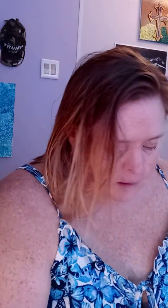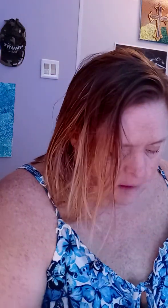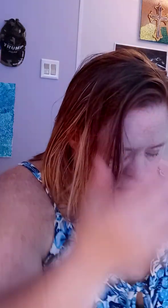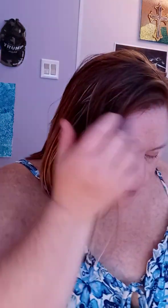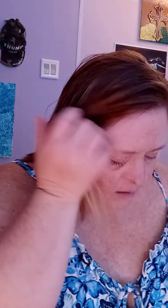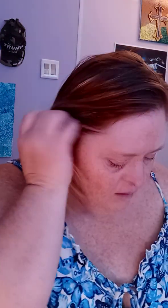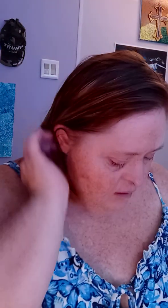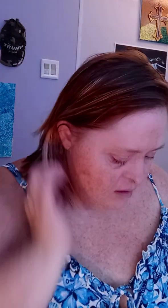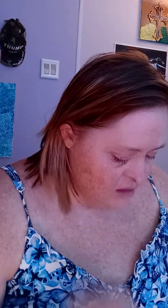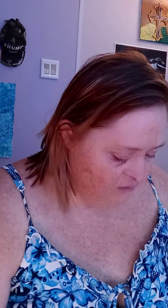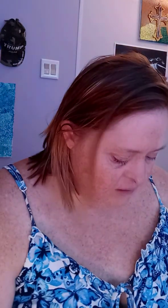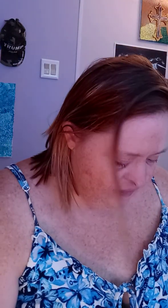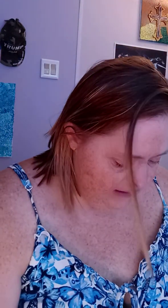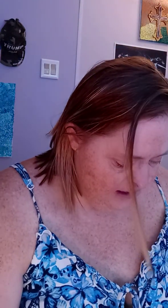You know, stuff like that.